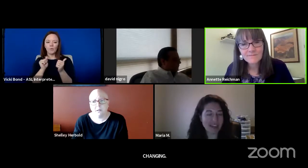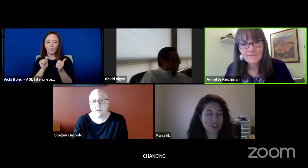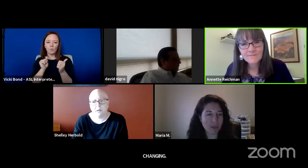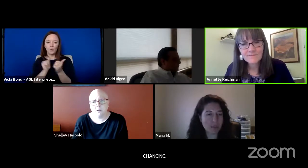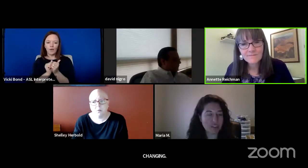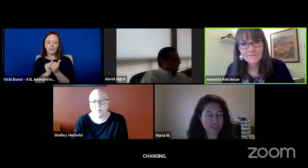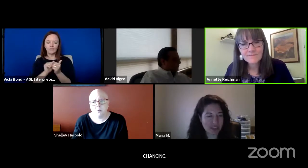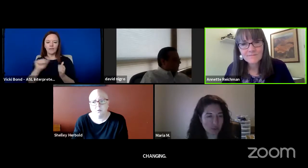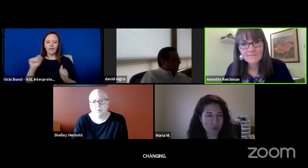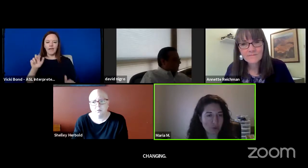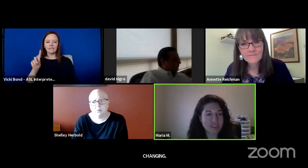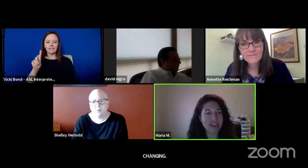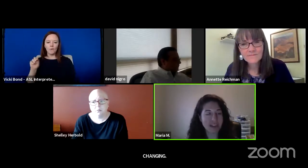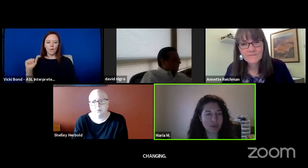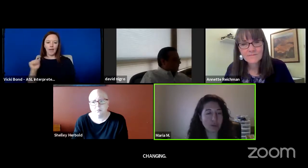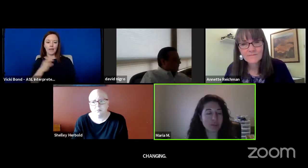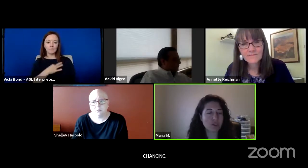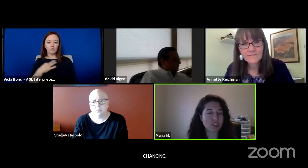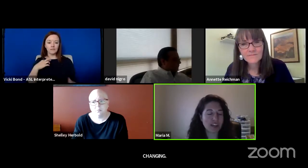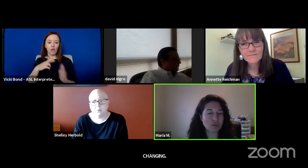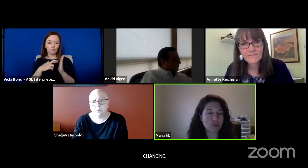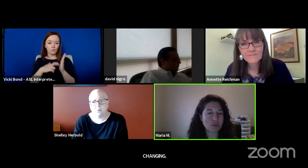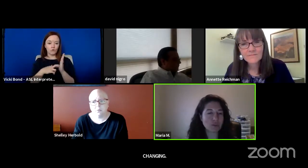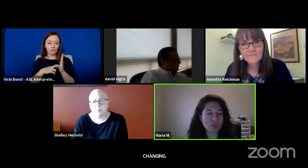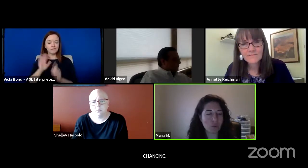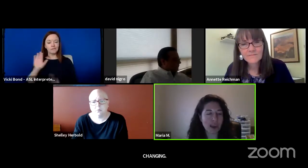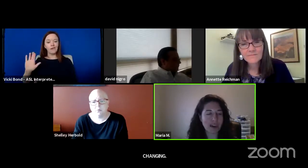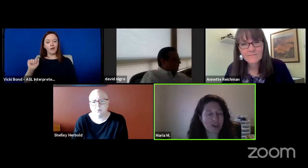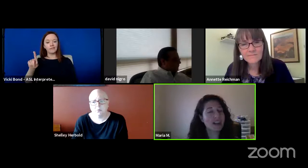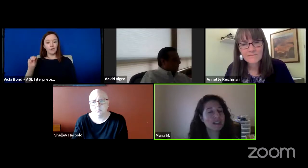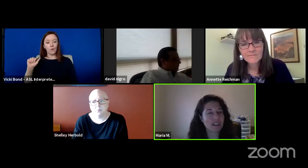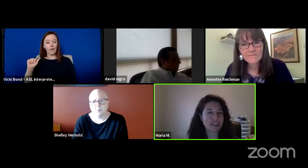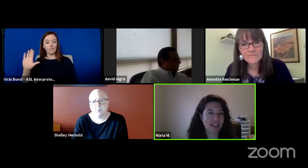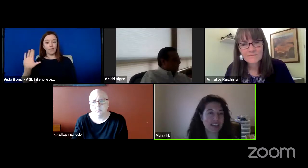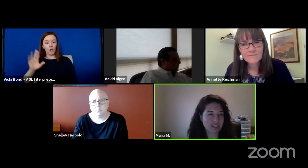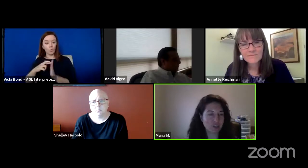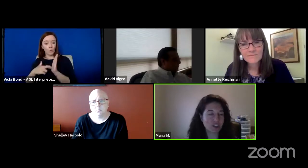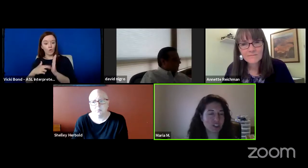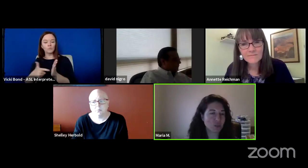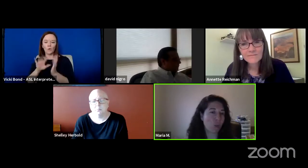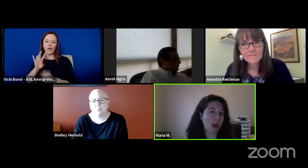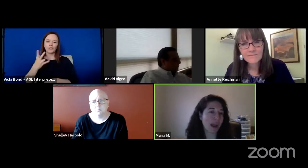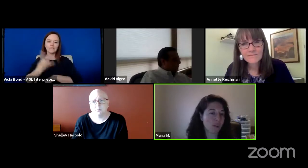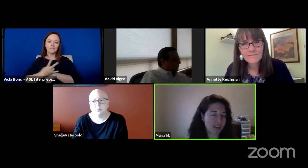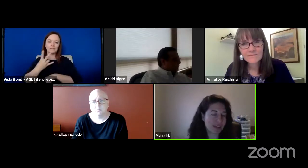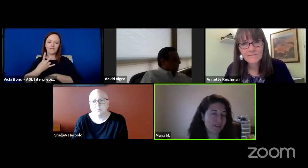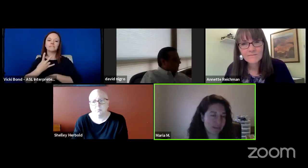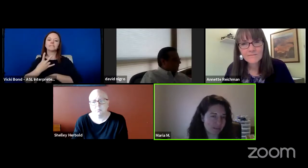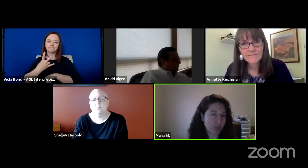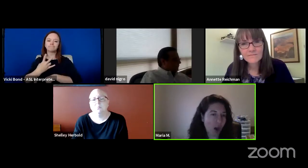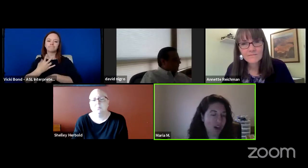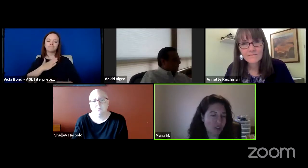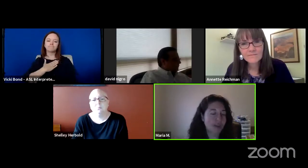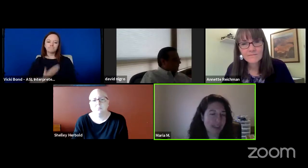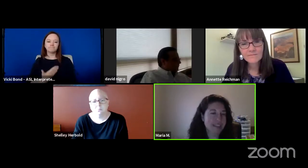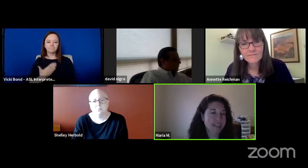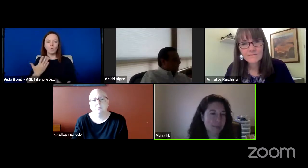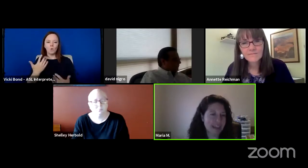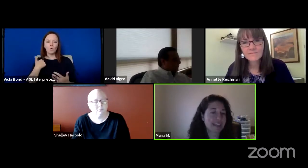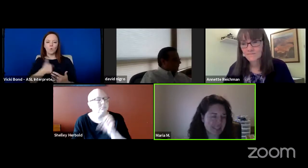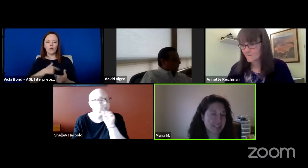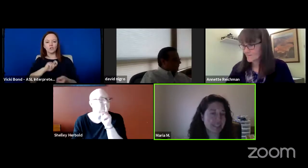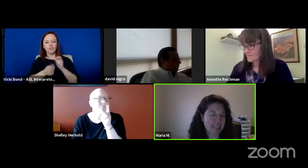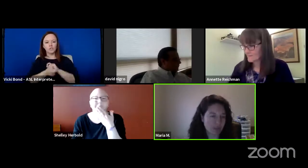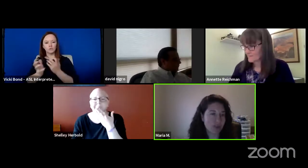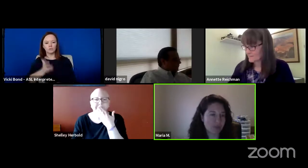those ADOA personnel rules, and ADOA personnel rules require 7 days, which is why we are doing that to